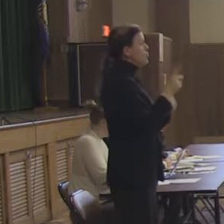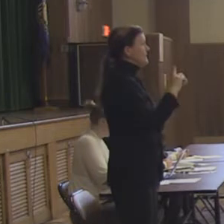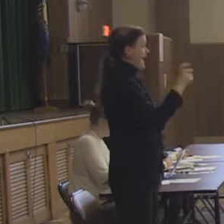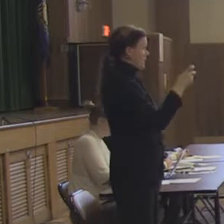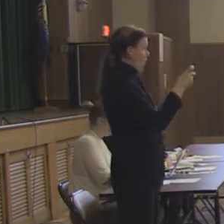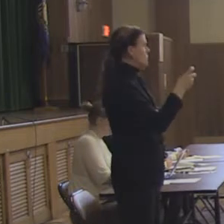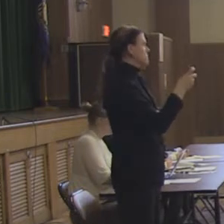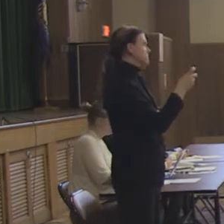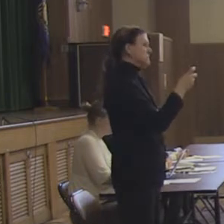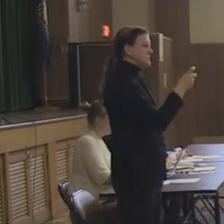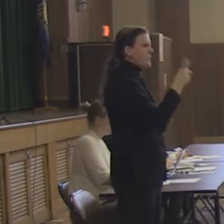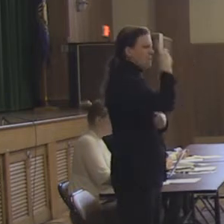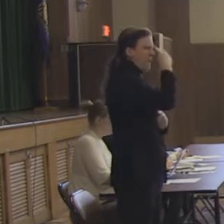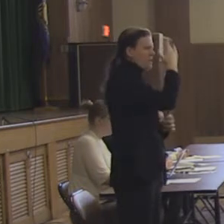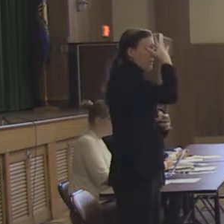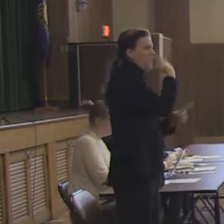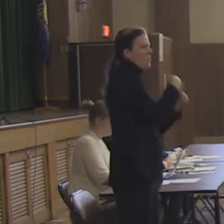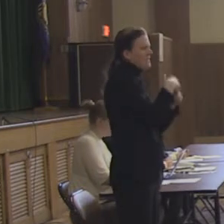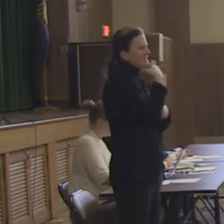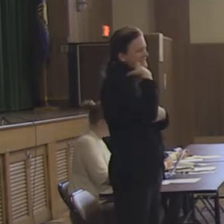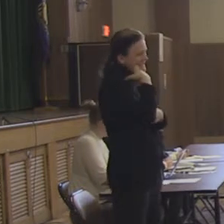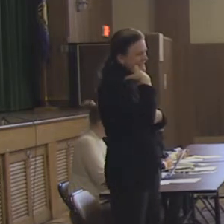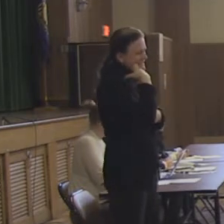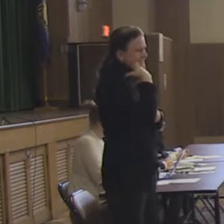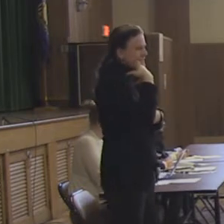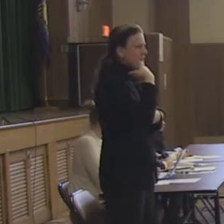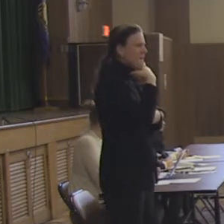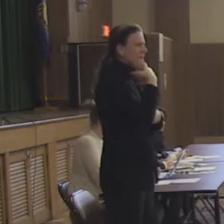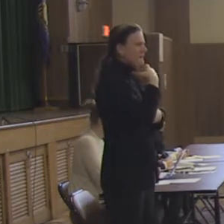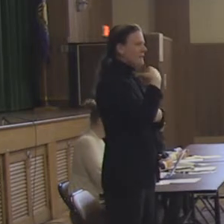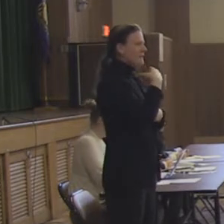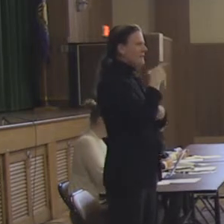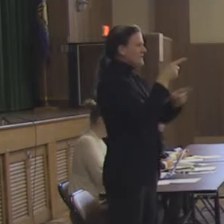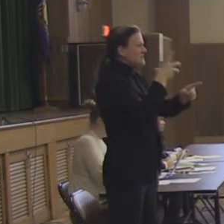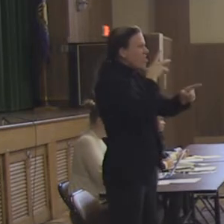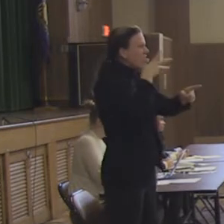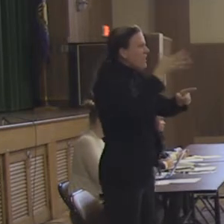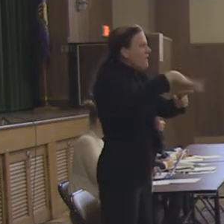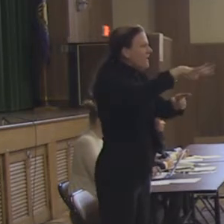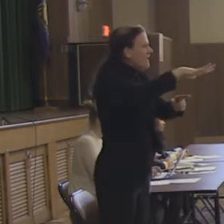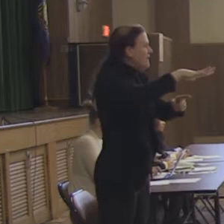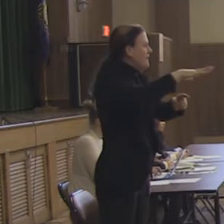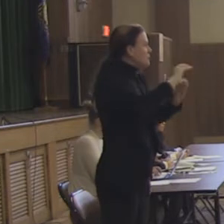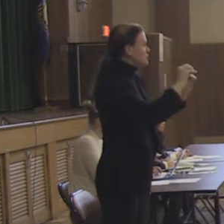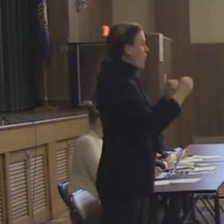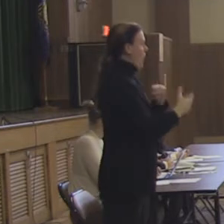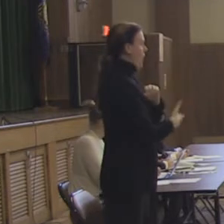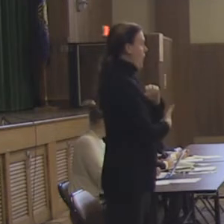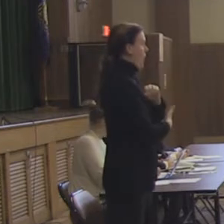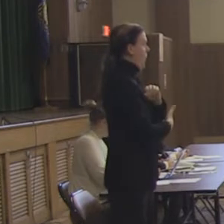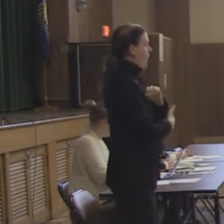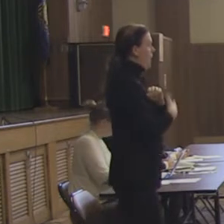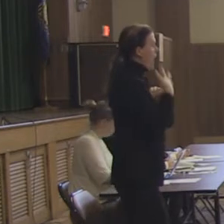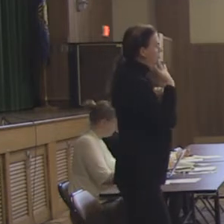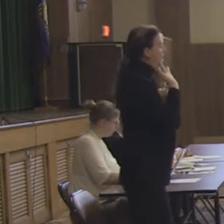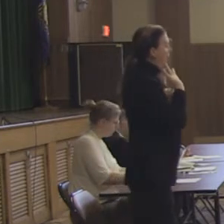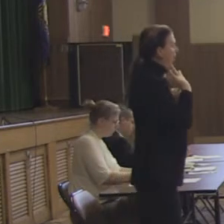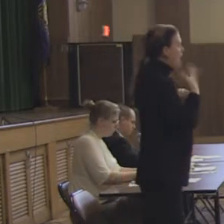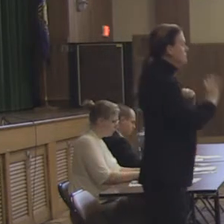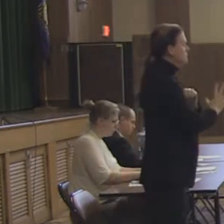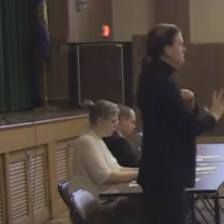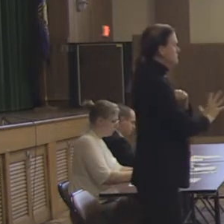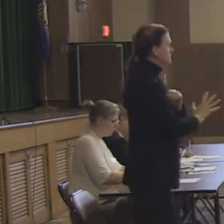not exposed to temptations of recommitting or, you know, mm-hmm. coming back